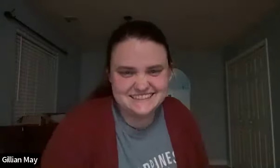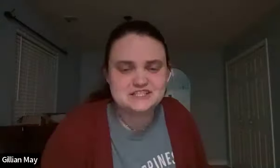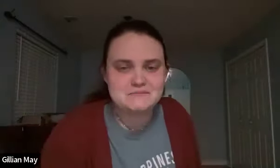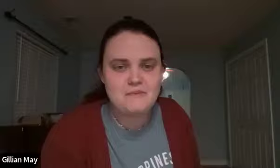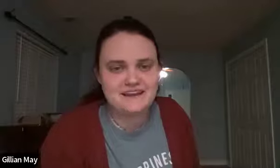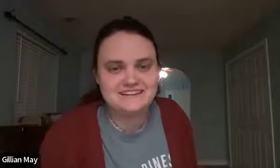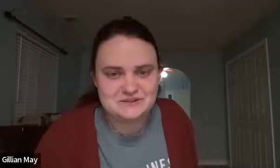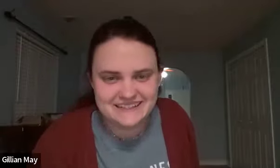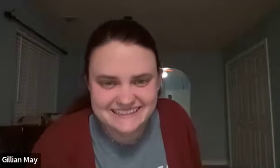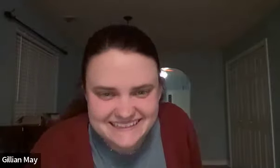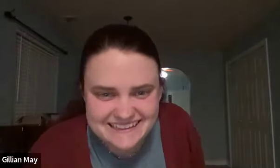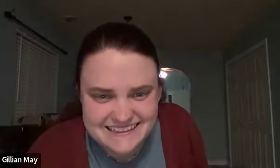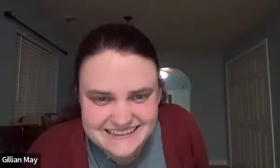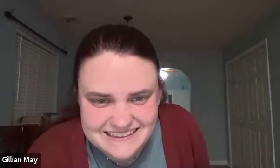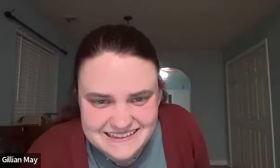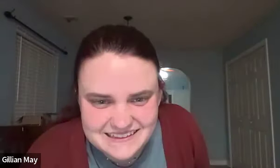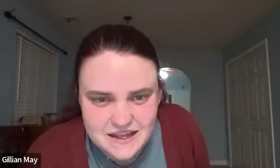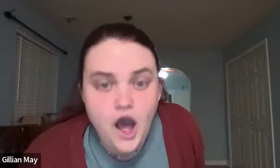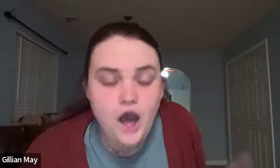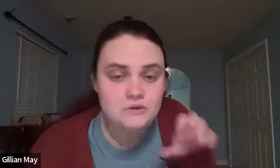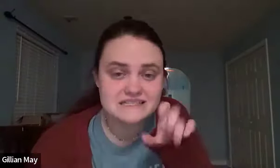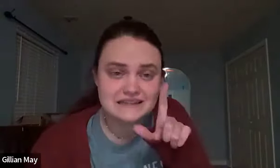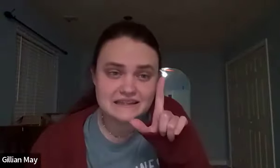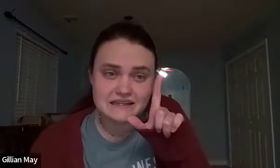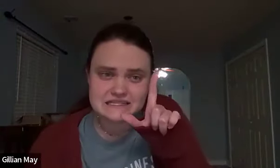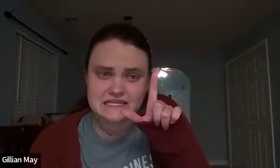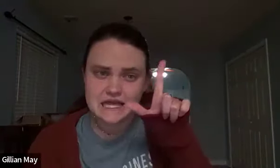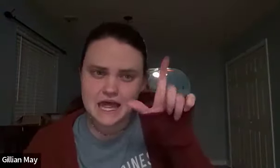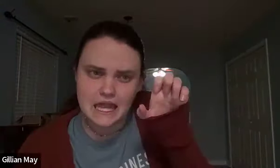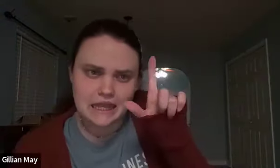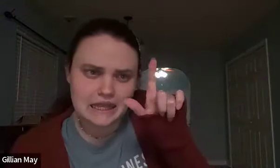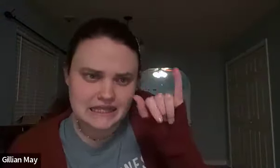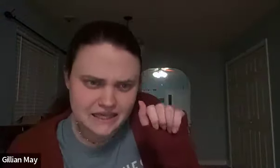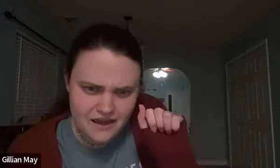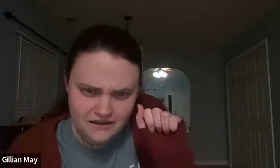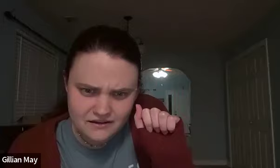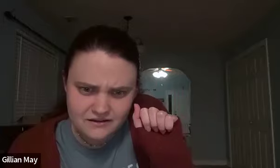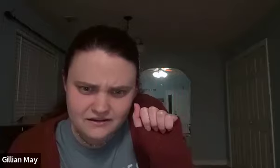She's like, Mom, I can do it. Oh, is it Leo?